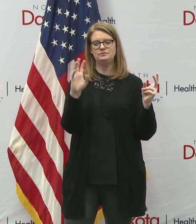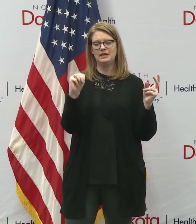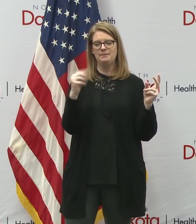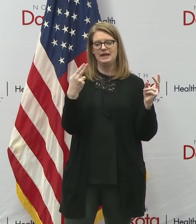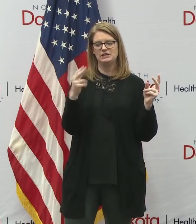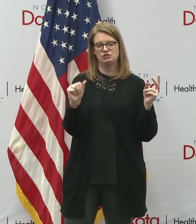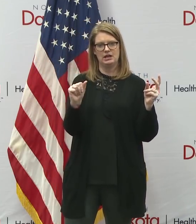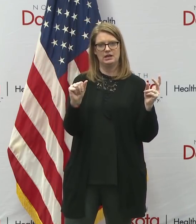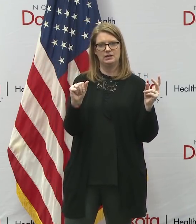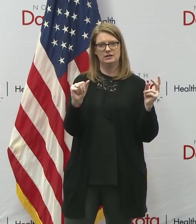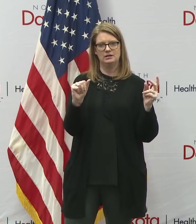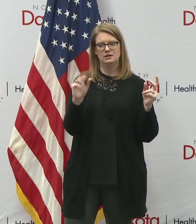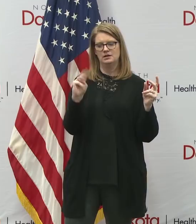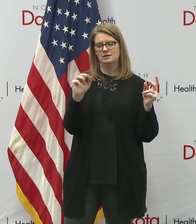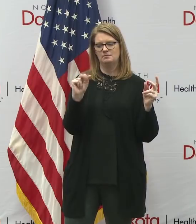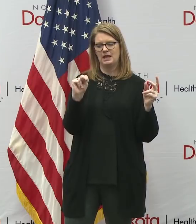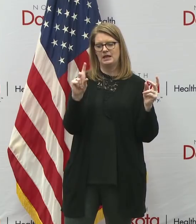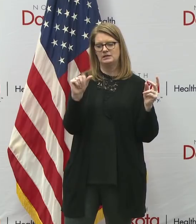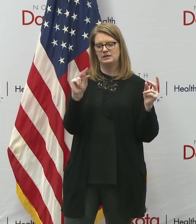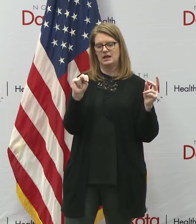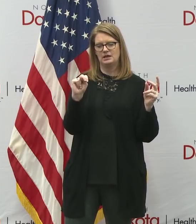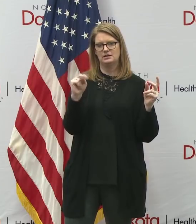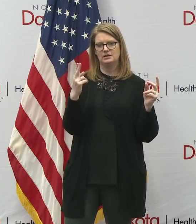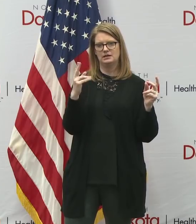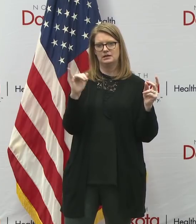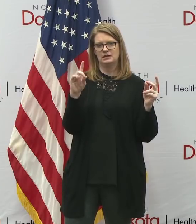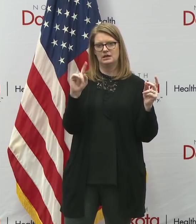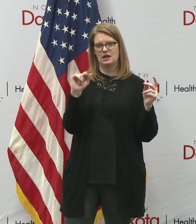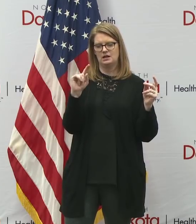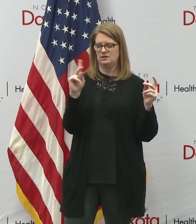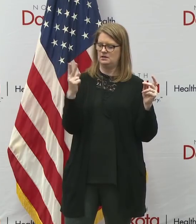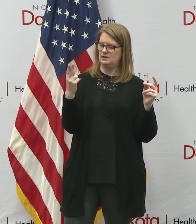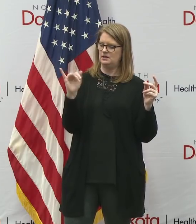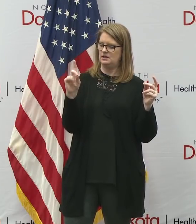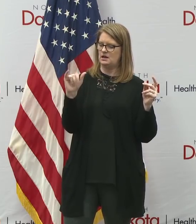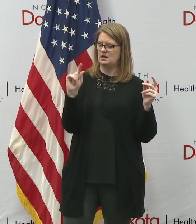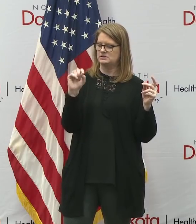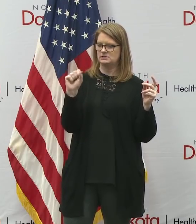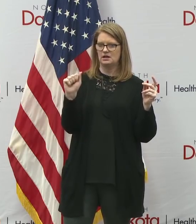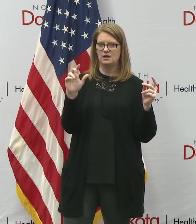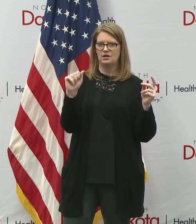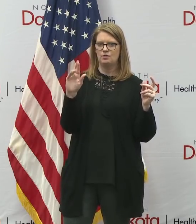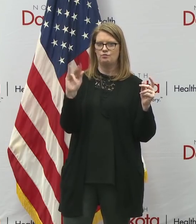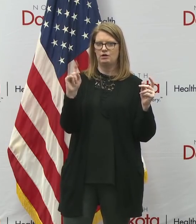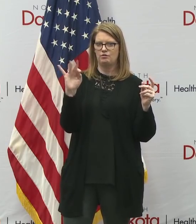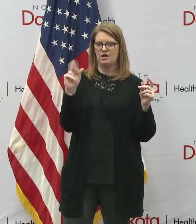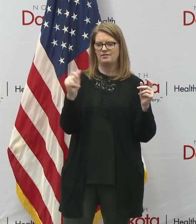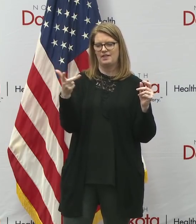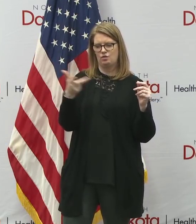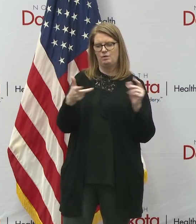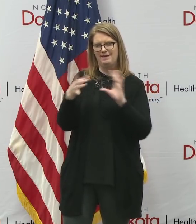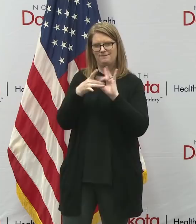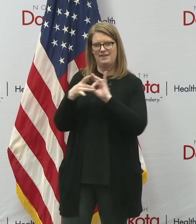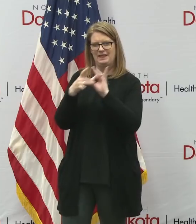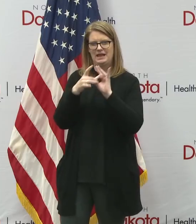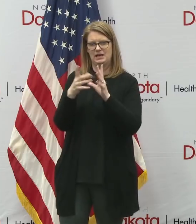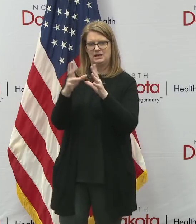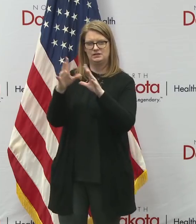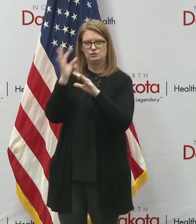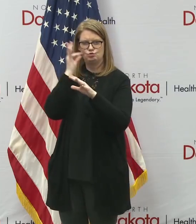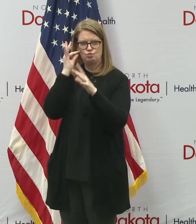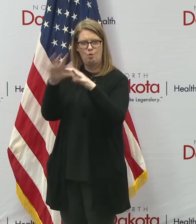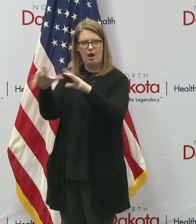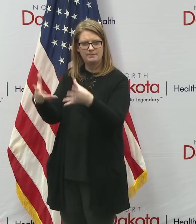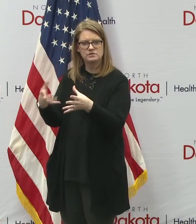MHA, the Mandan, Hidatsa, Rickaroth, the three nations, three affiliated tribes, those in